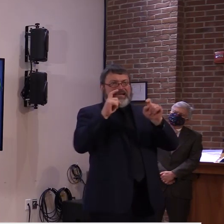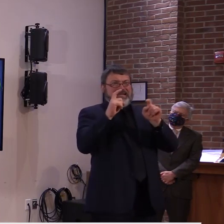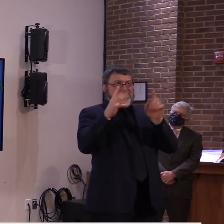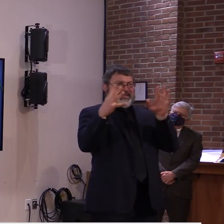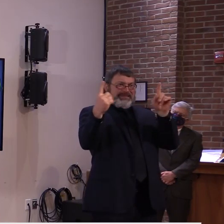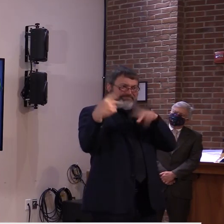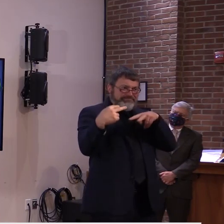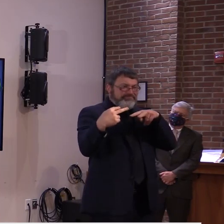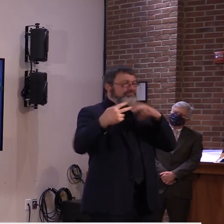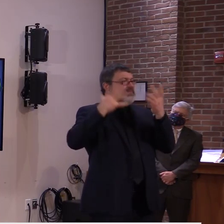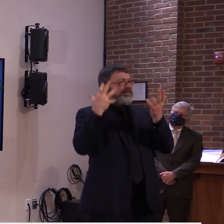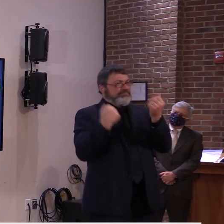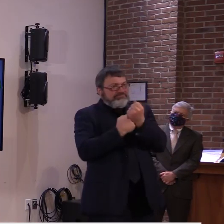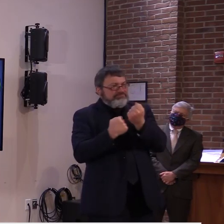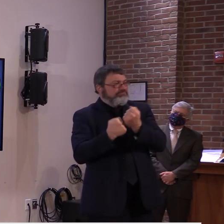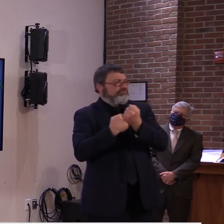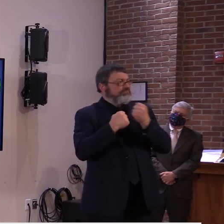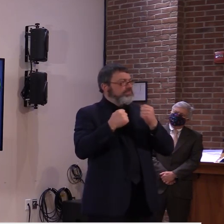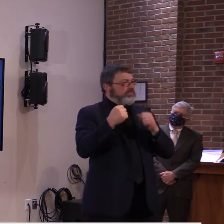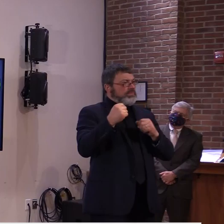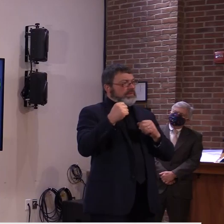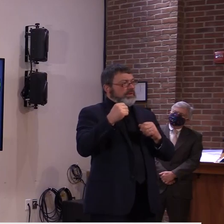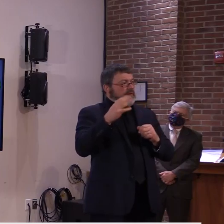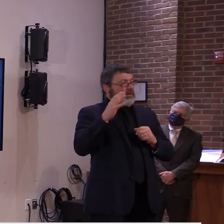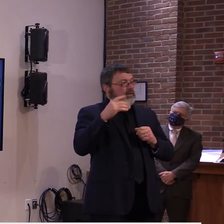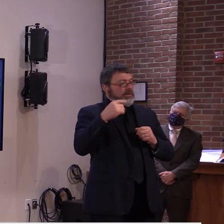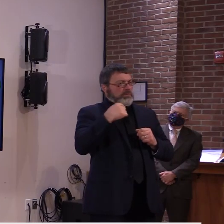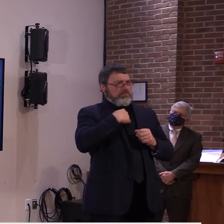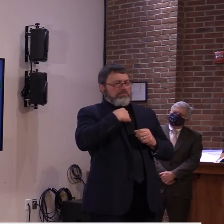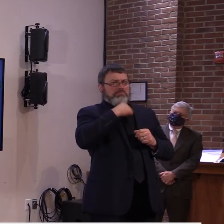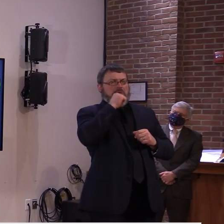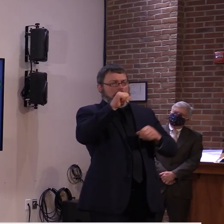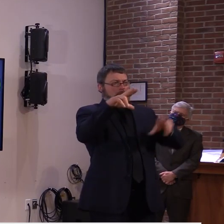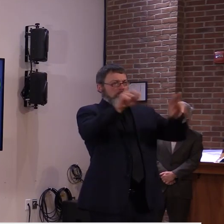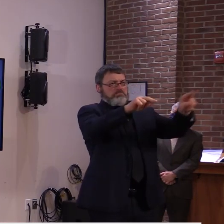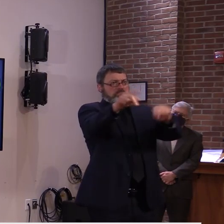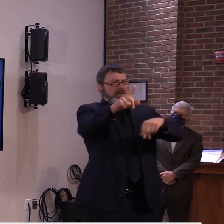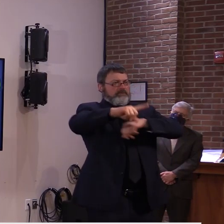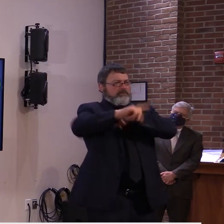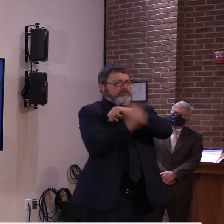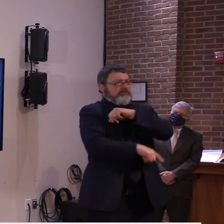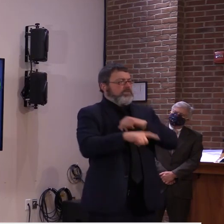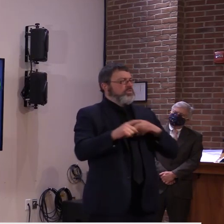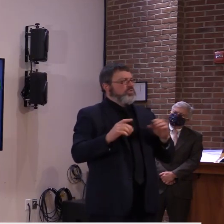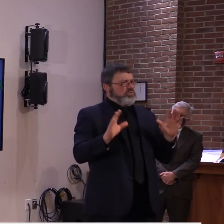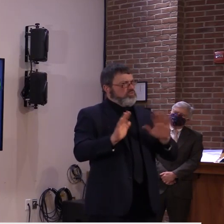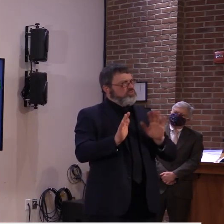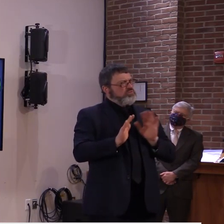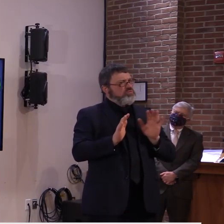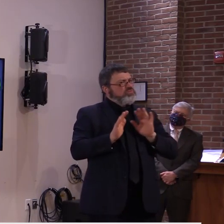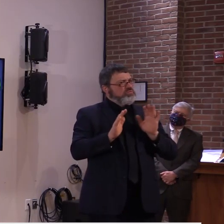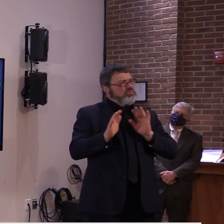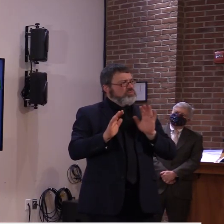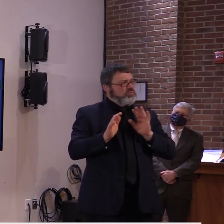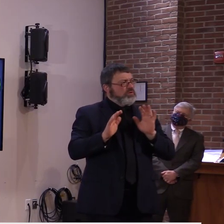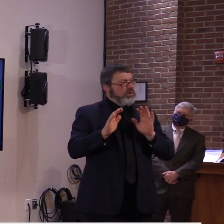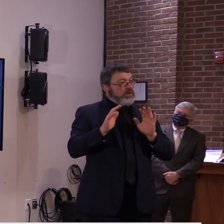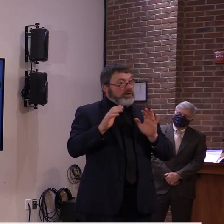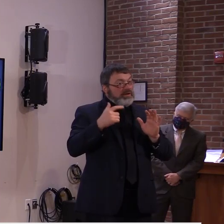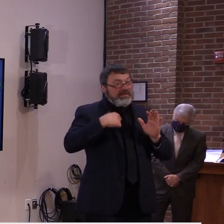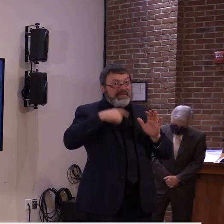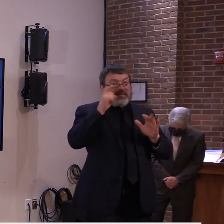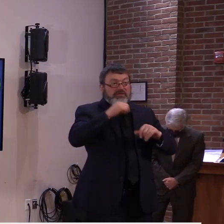this every day, and in particular, those veterans that are extremely important to me